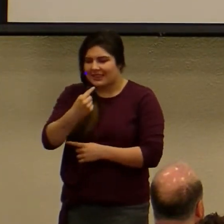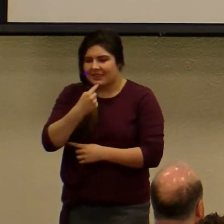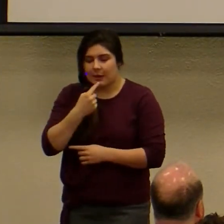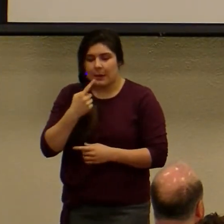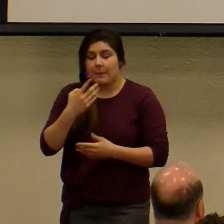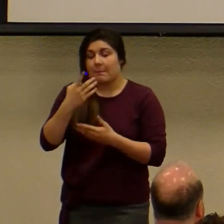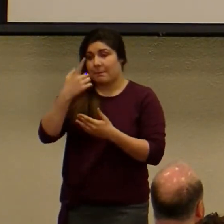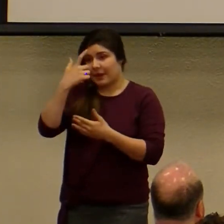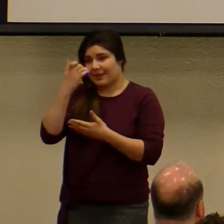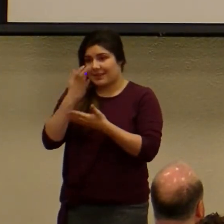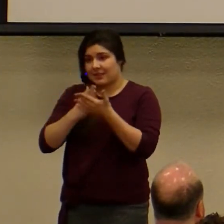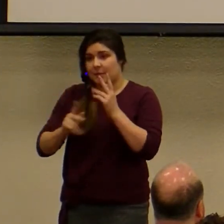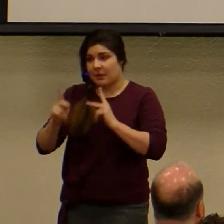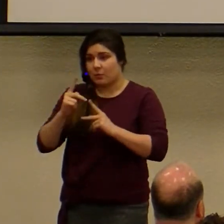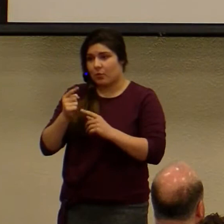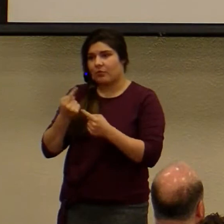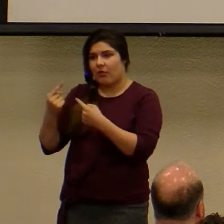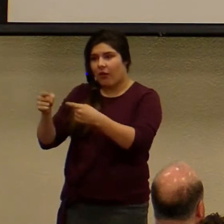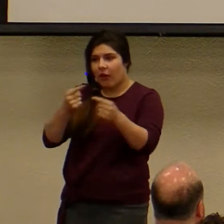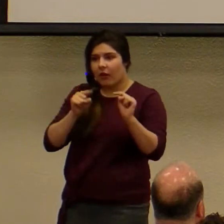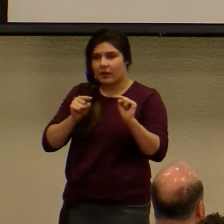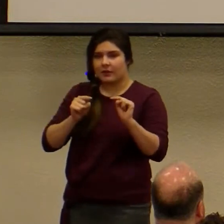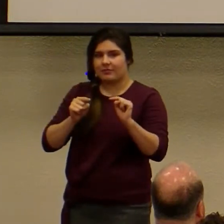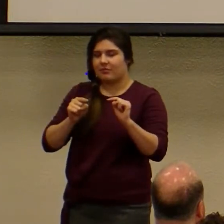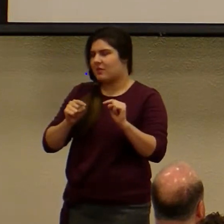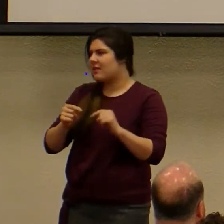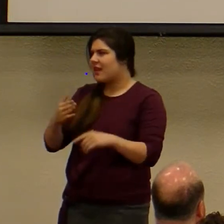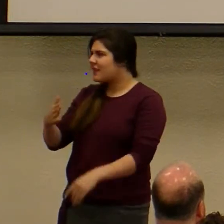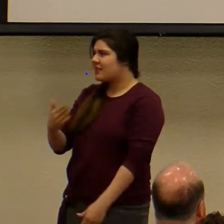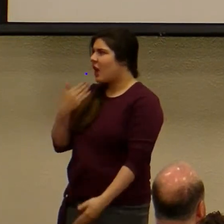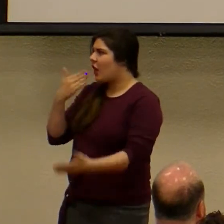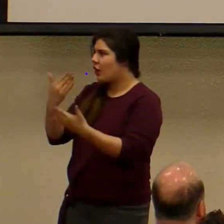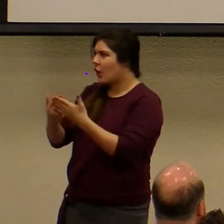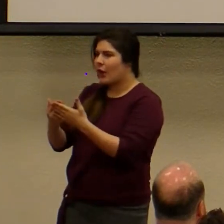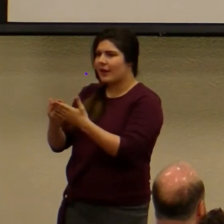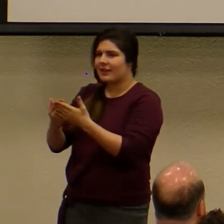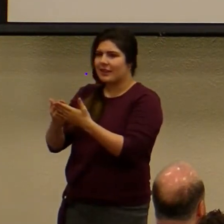would argue that that's not real good bedside manner.